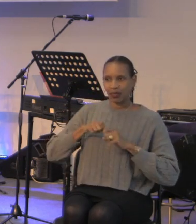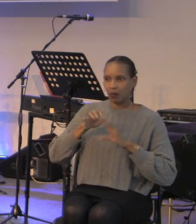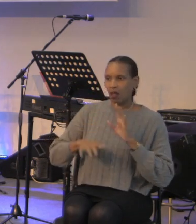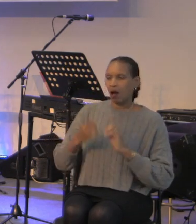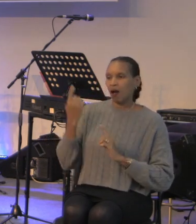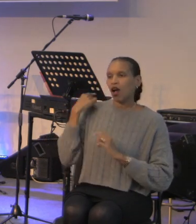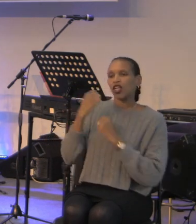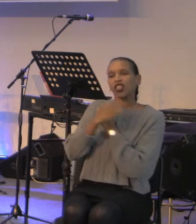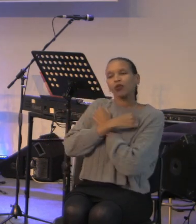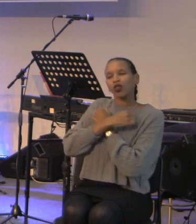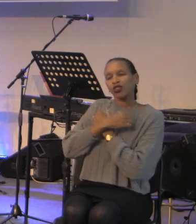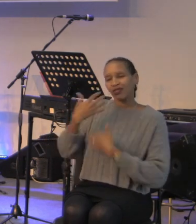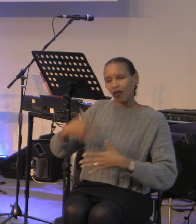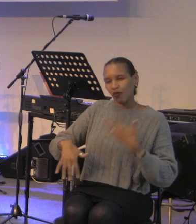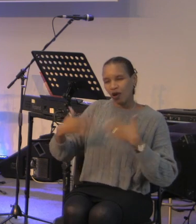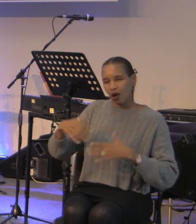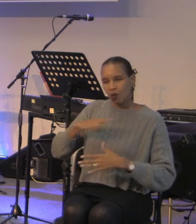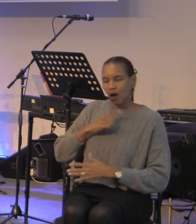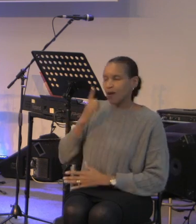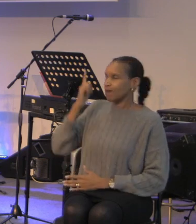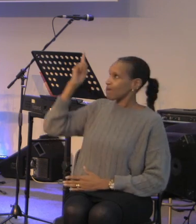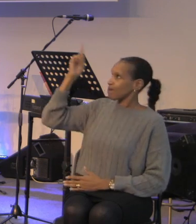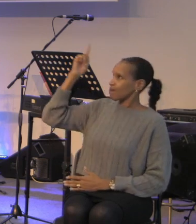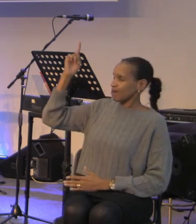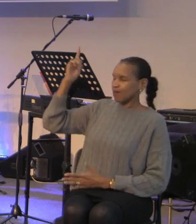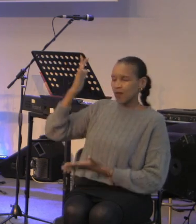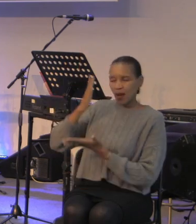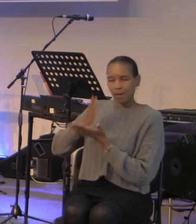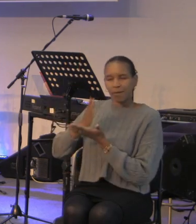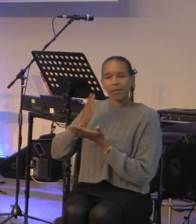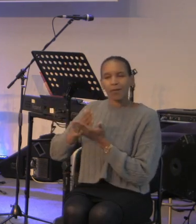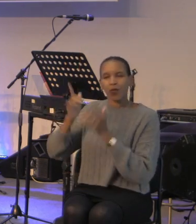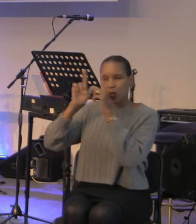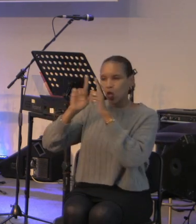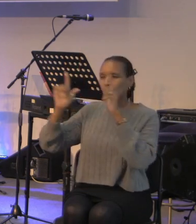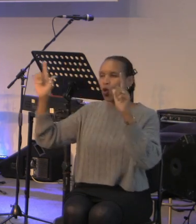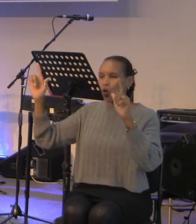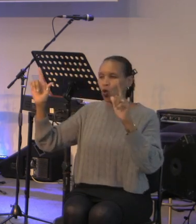suffer, because I am the Lord who heals you.